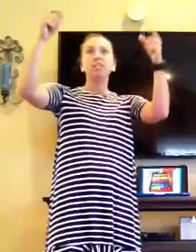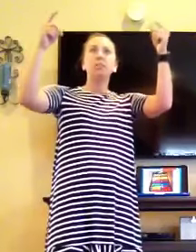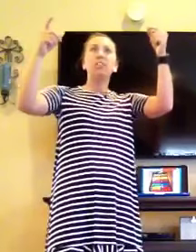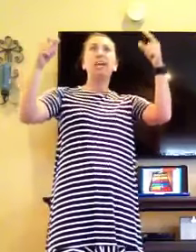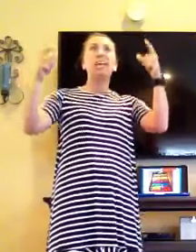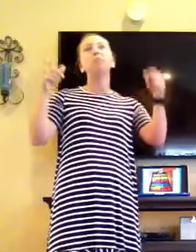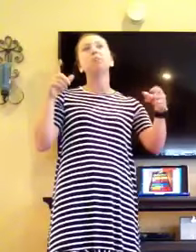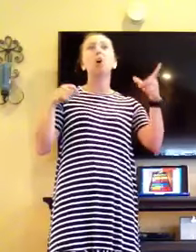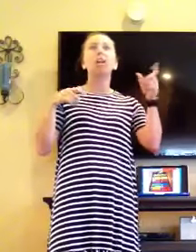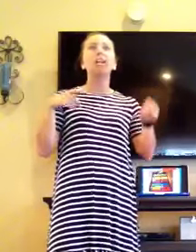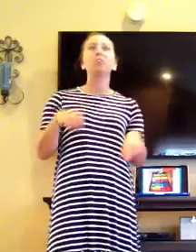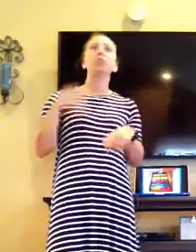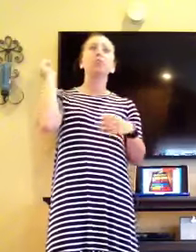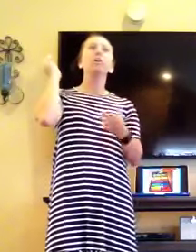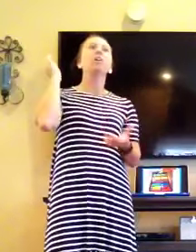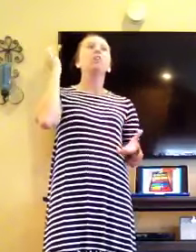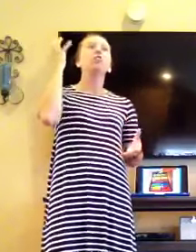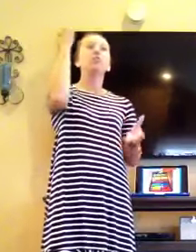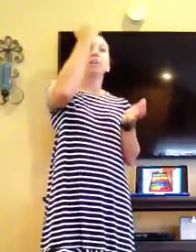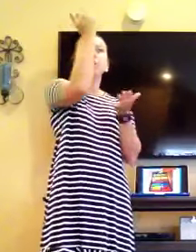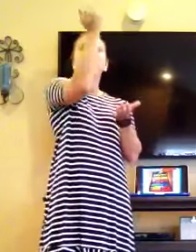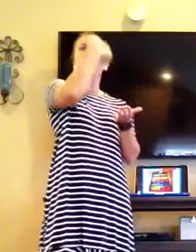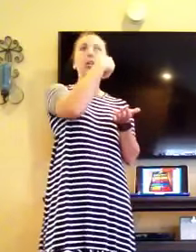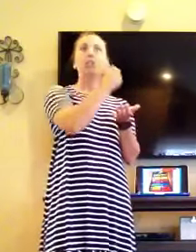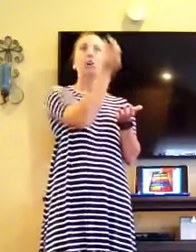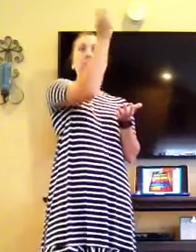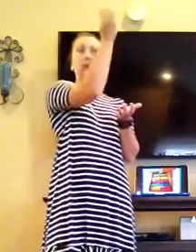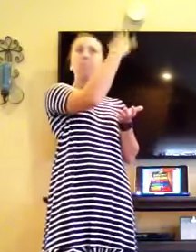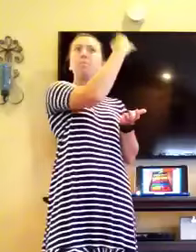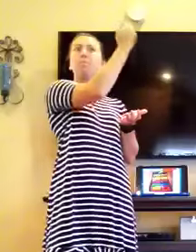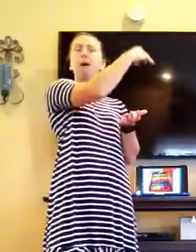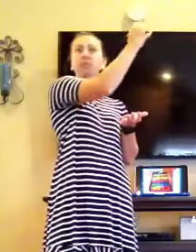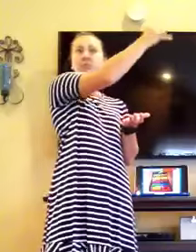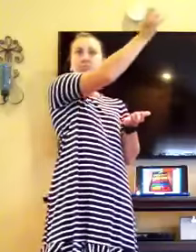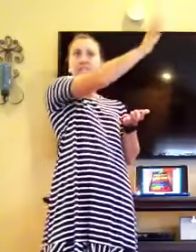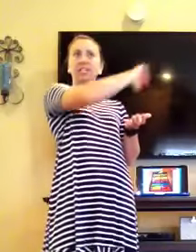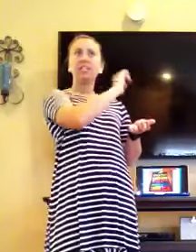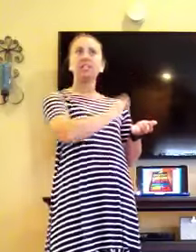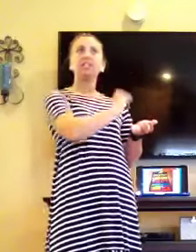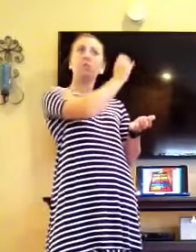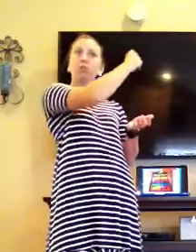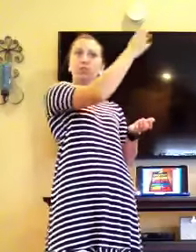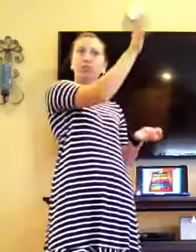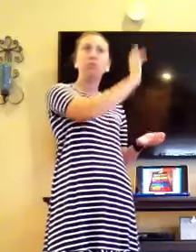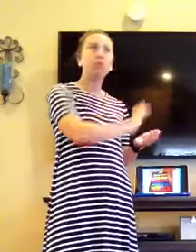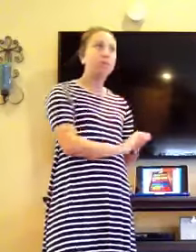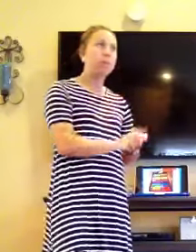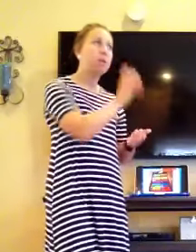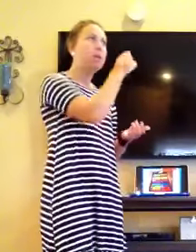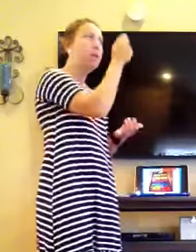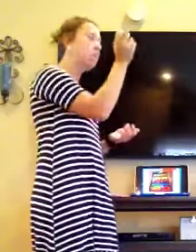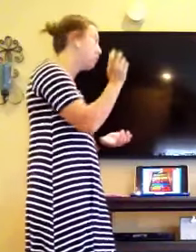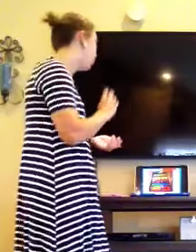with names on it, or you can do like a little pocket chart with popsicle sticks in each one and just move them each